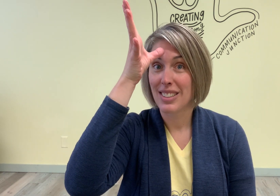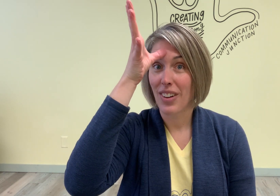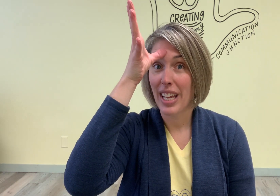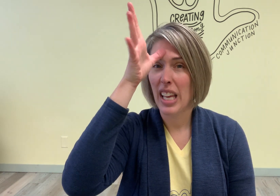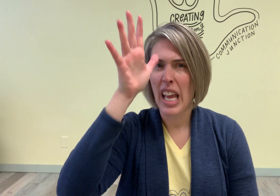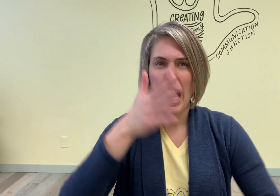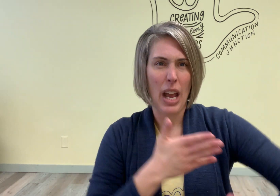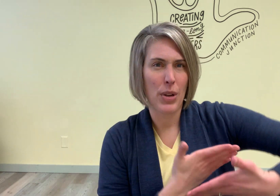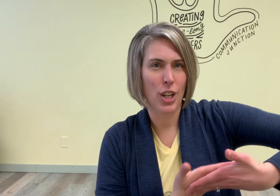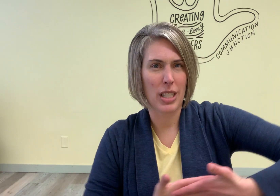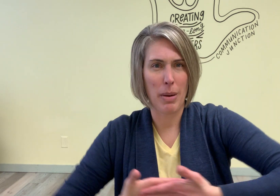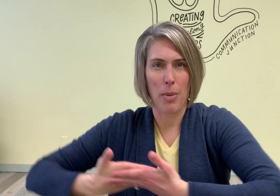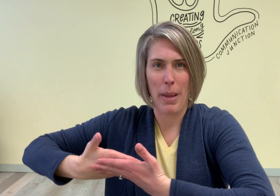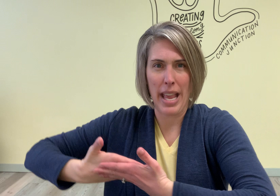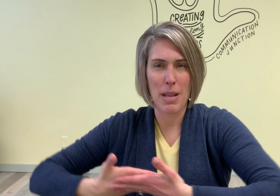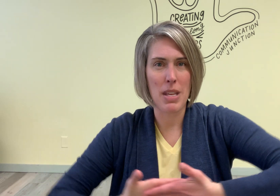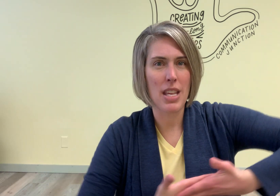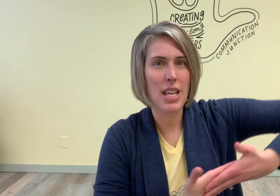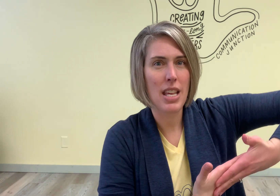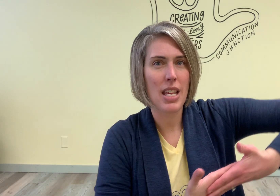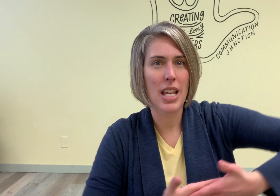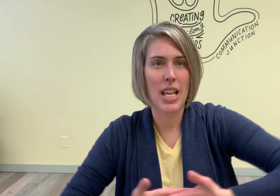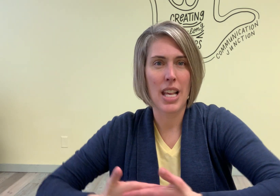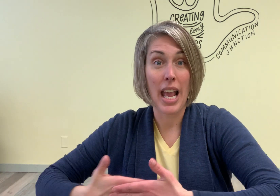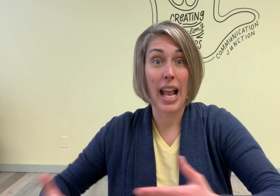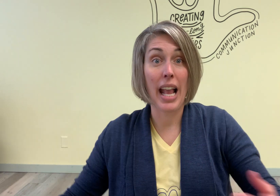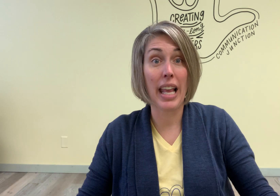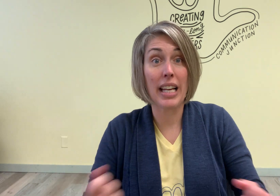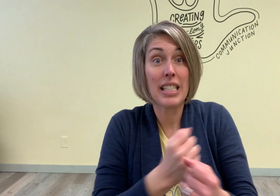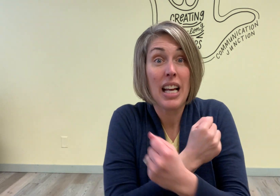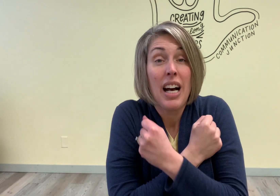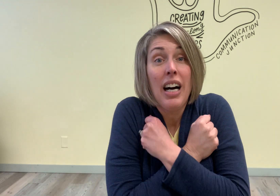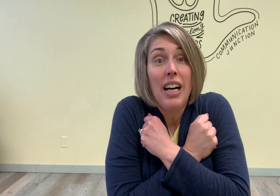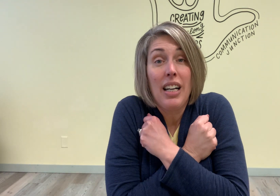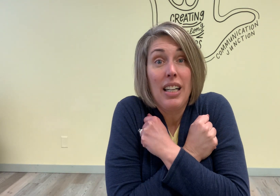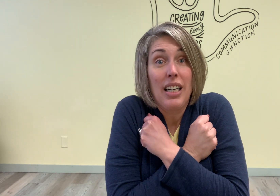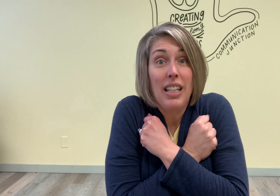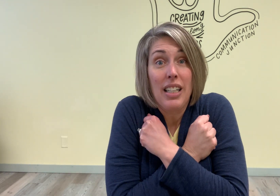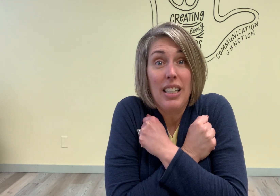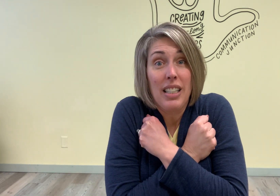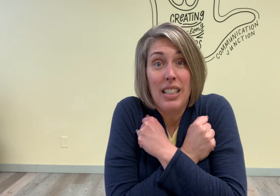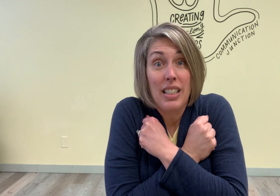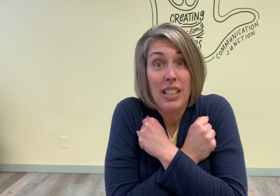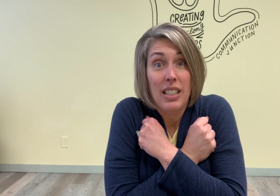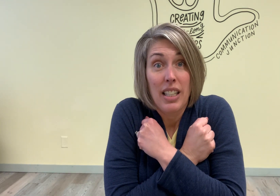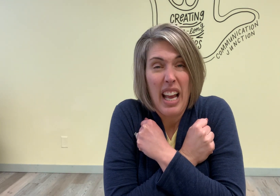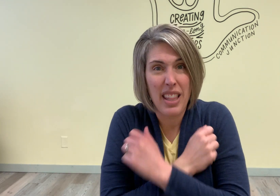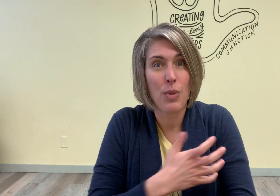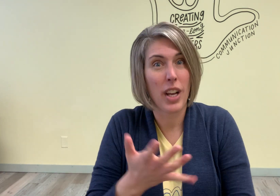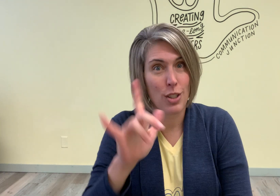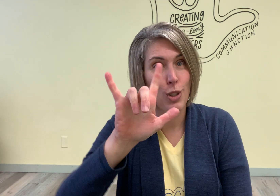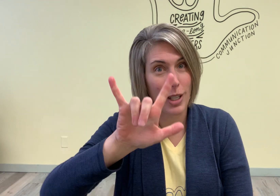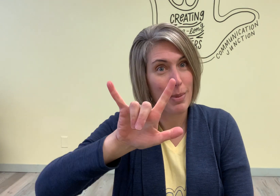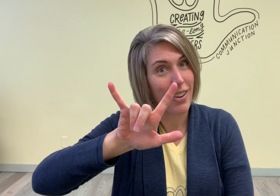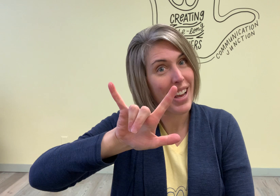right? And we talked about baby and hug. And then we also talked about I love